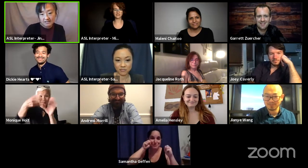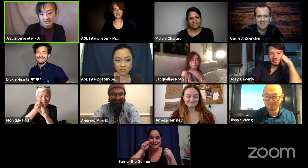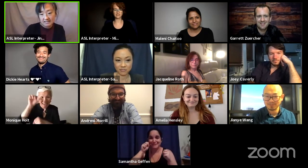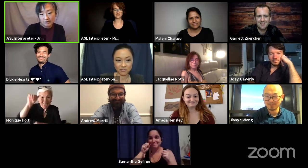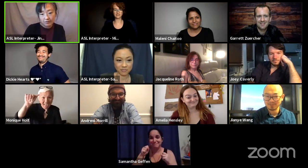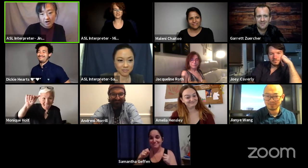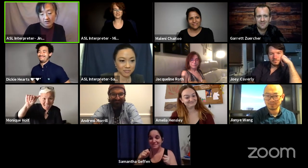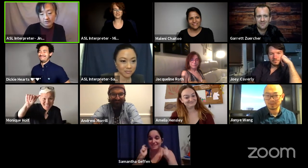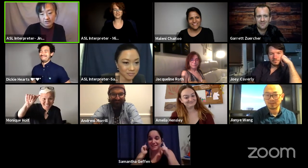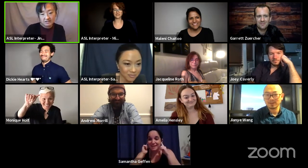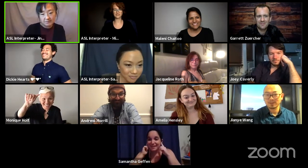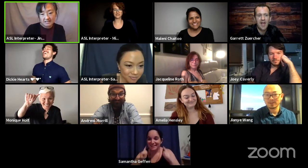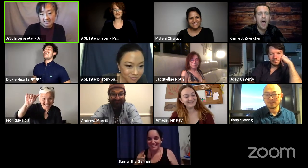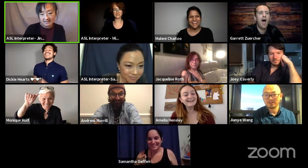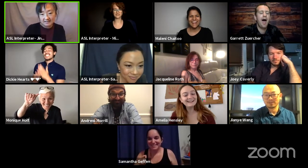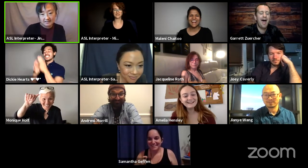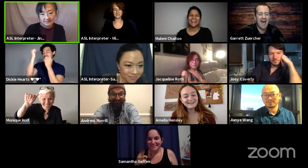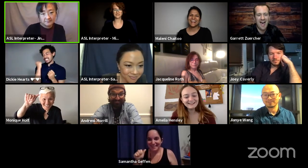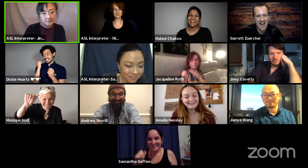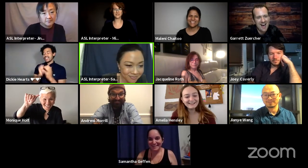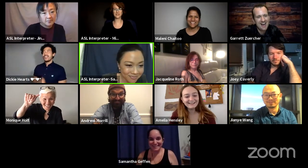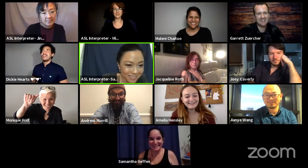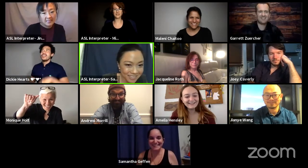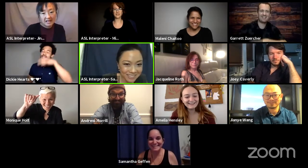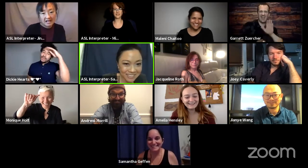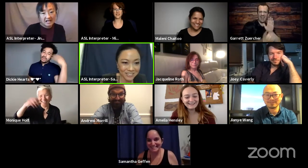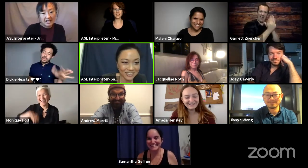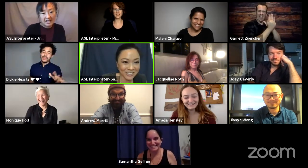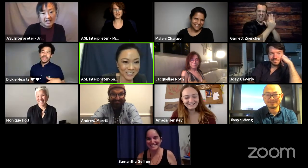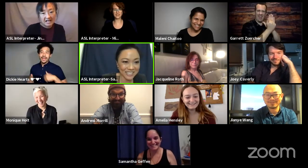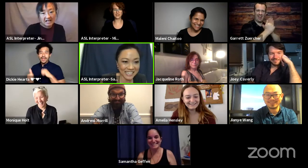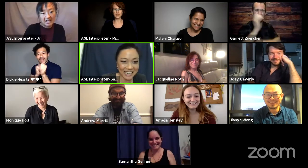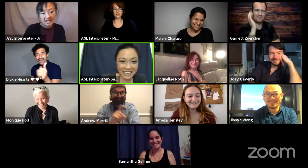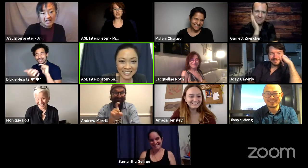think overall, it was just amazing. Did you see the A? Yeah.